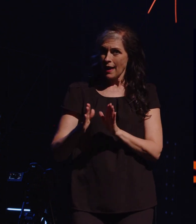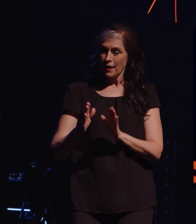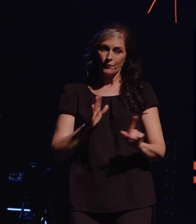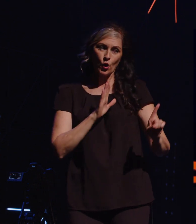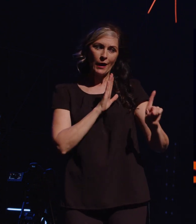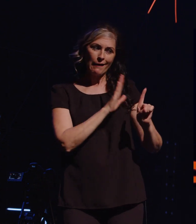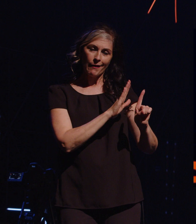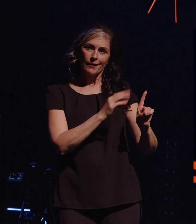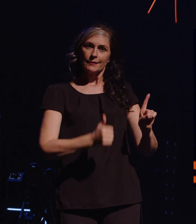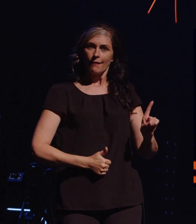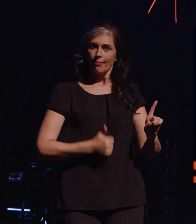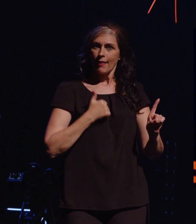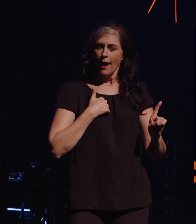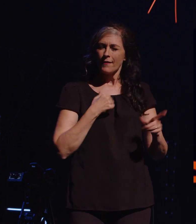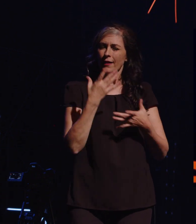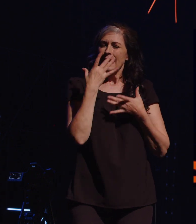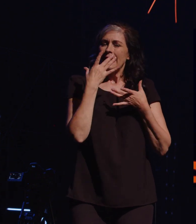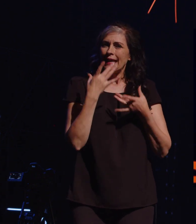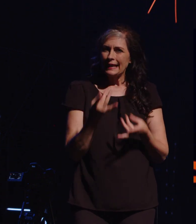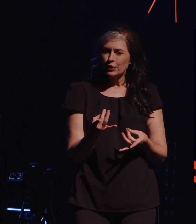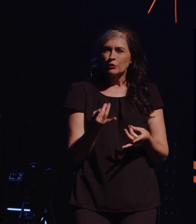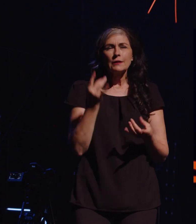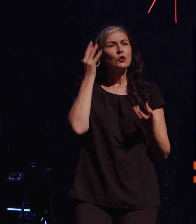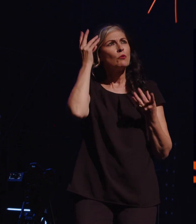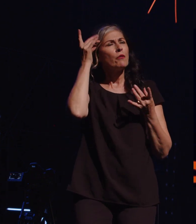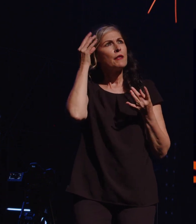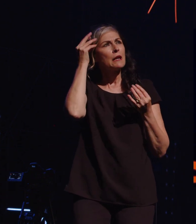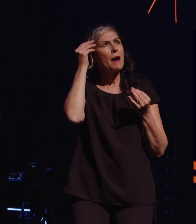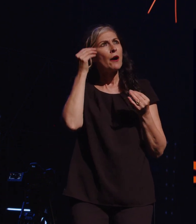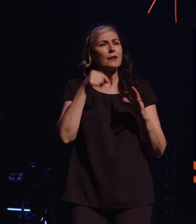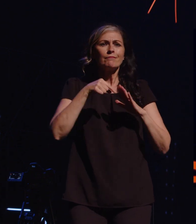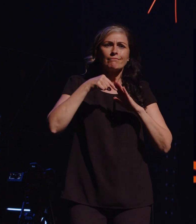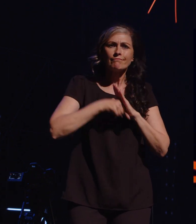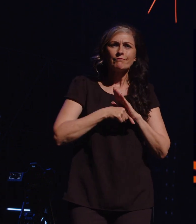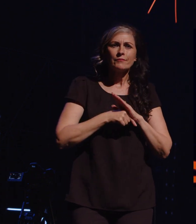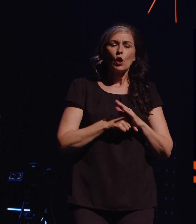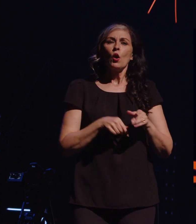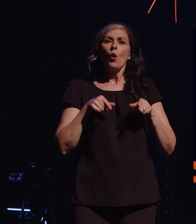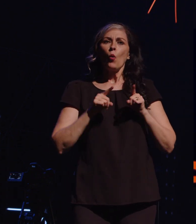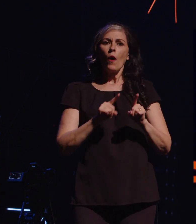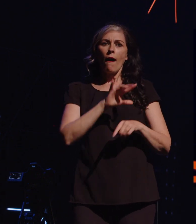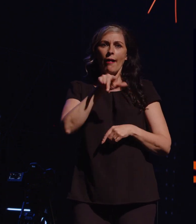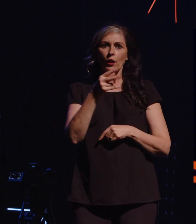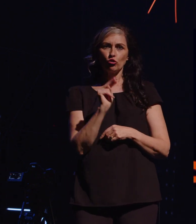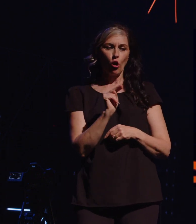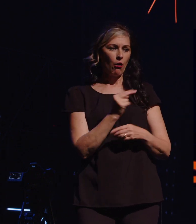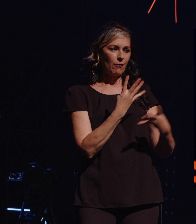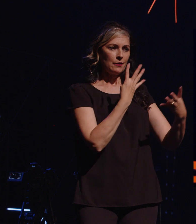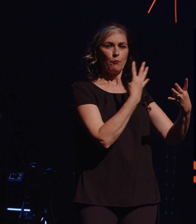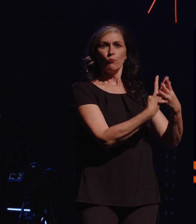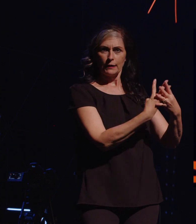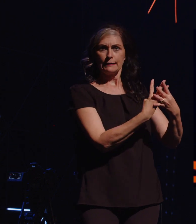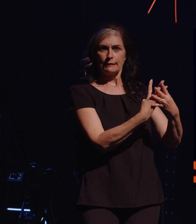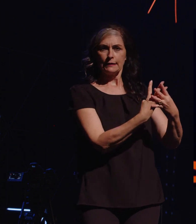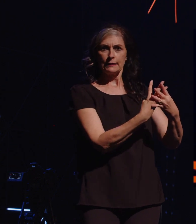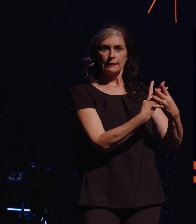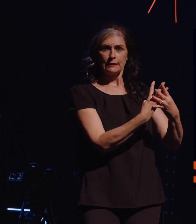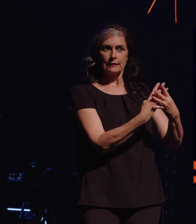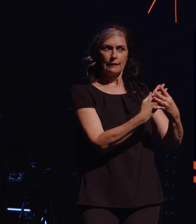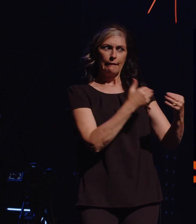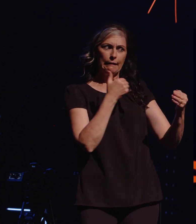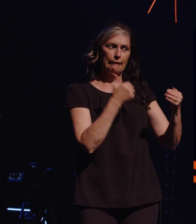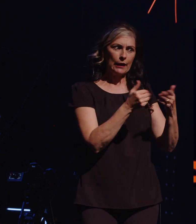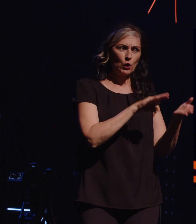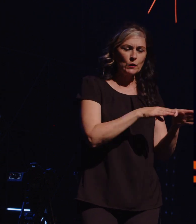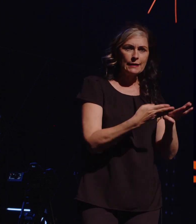life. Now, isn't it interesting, just even thinking about this a little bit more, that while John is in prison, approaching